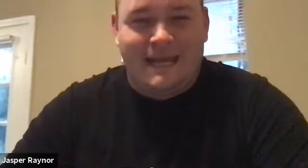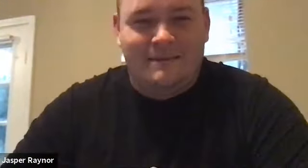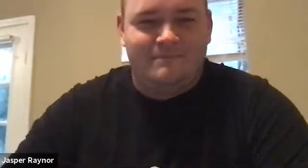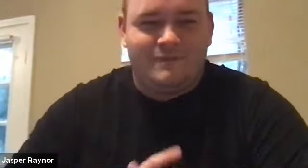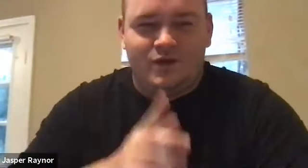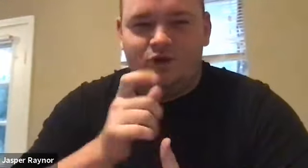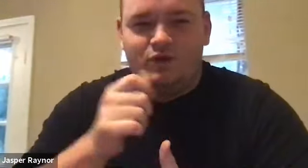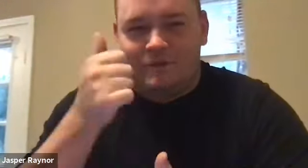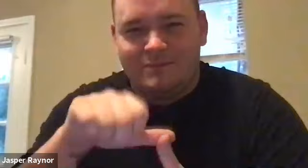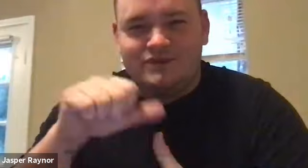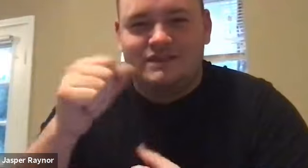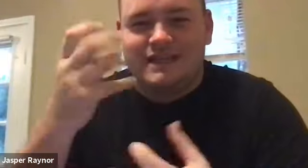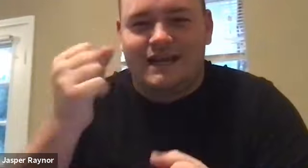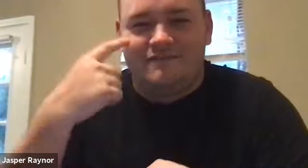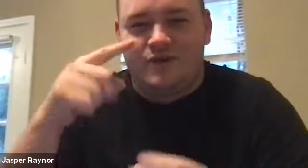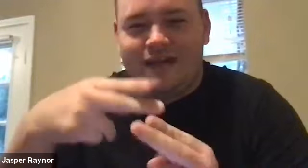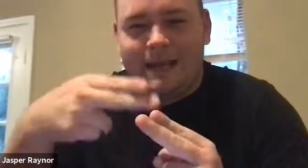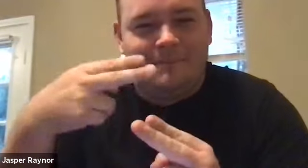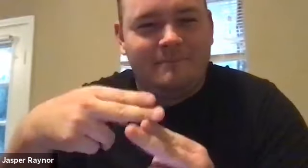Name. Who remembers the sign for name?